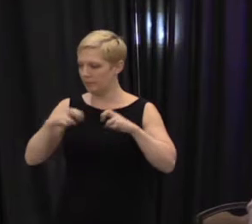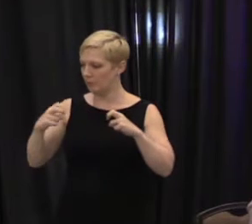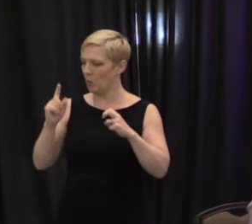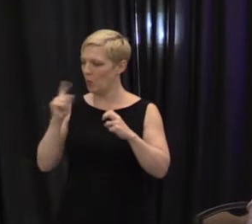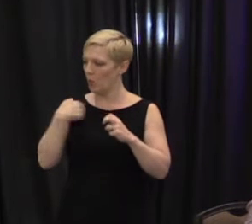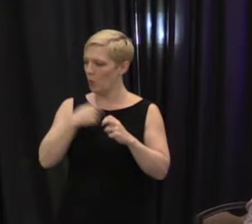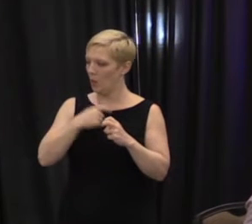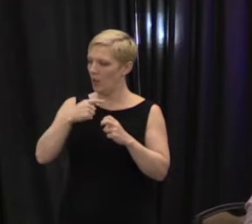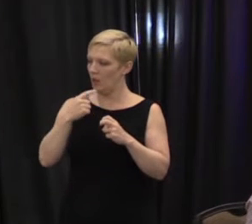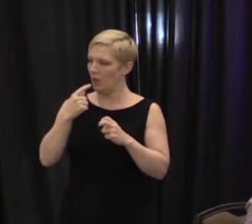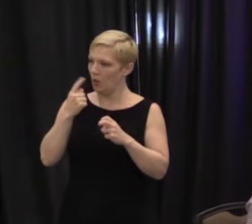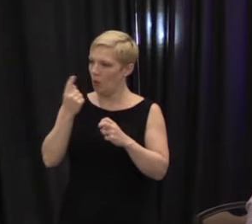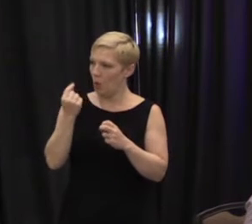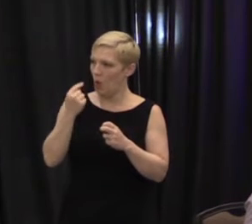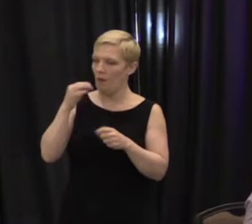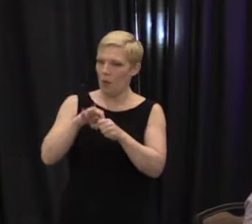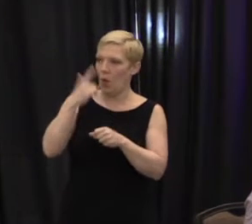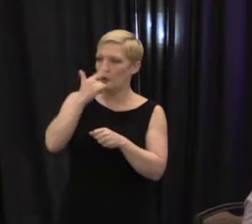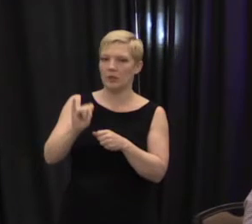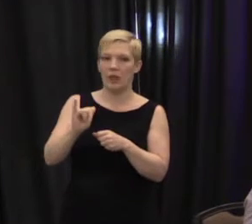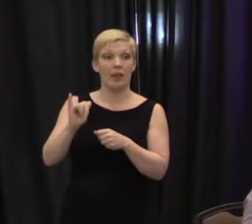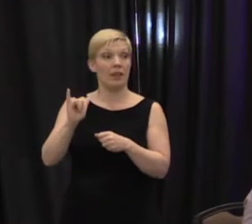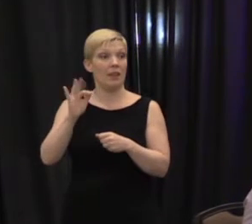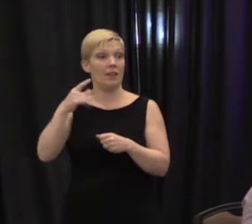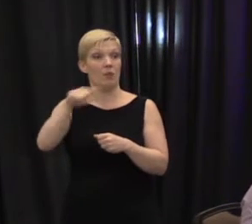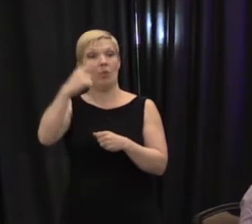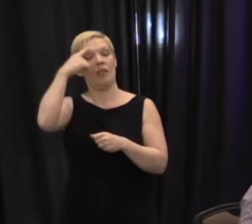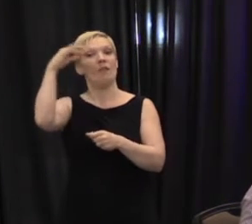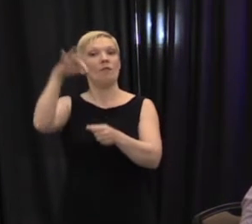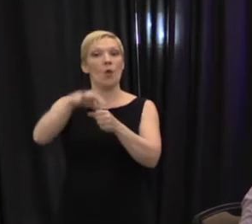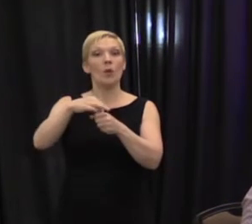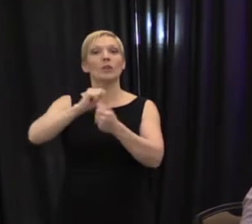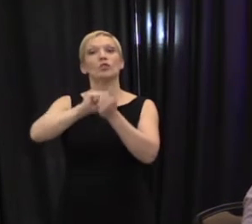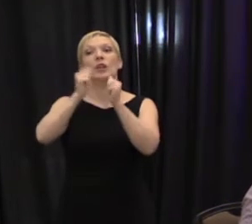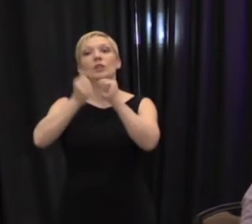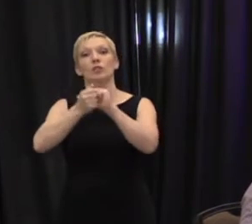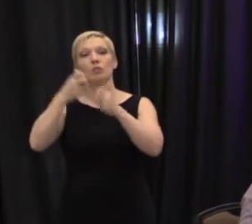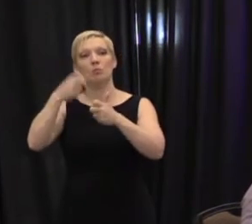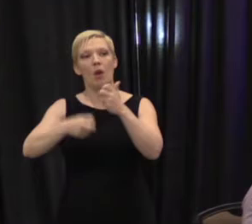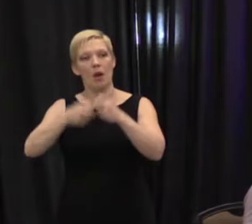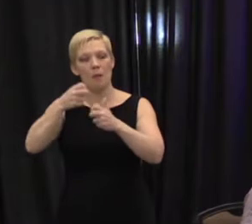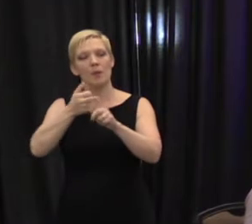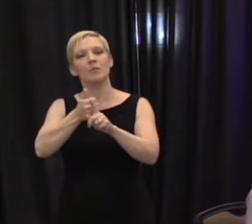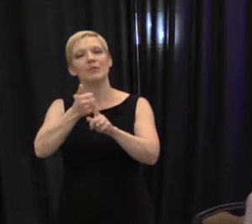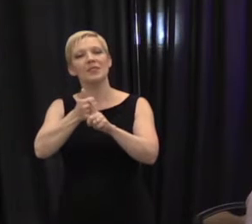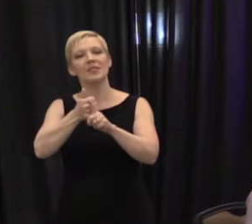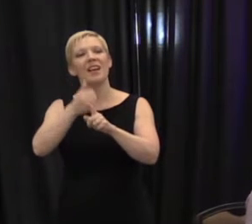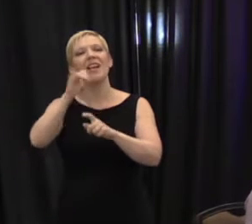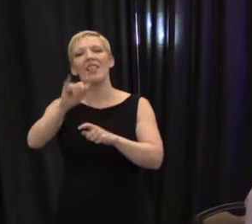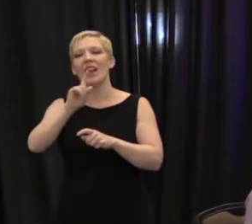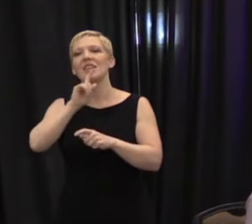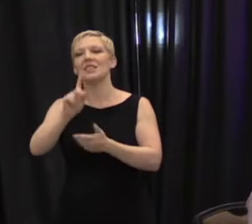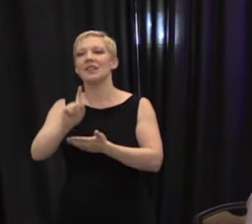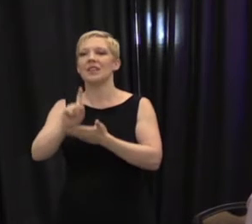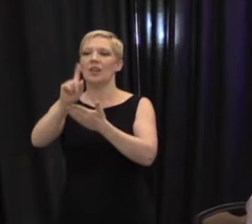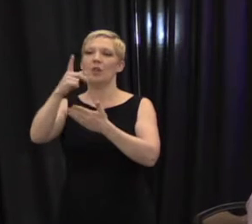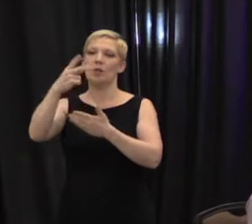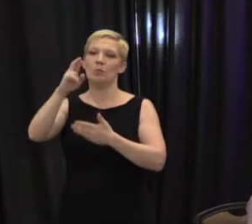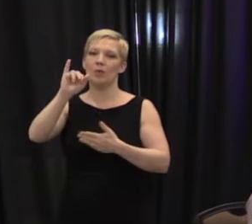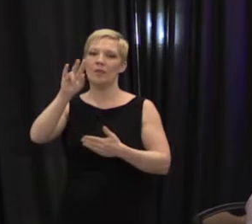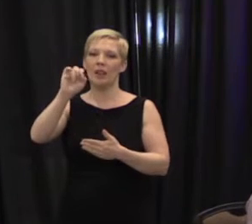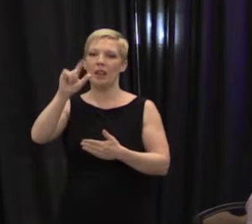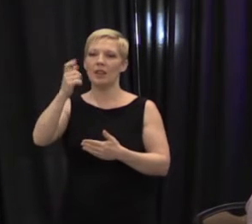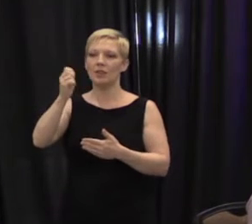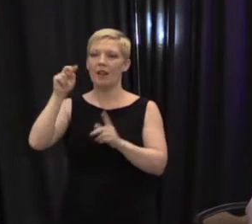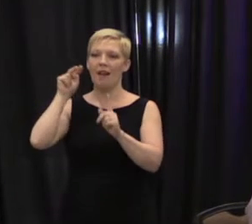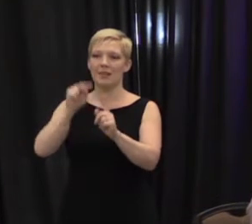to be honest. For many of us who believe that voting changes problems, it is because we already come in with the privilege aspect that voting actually is